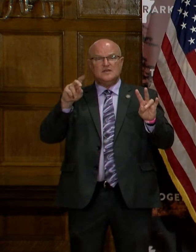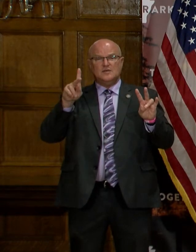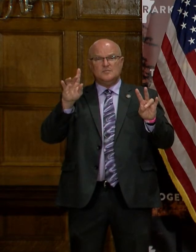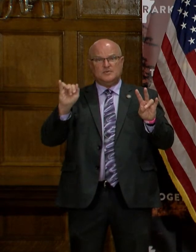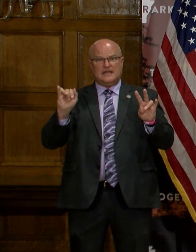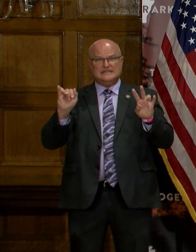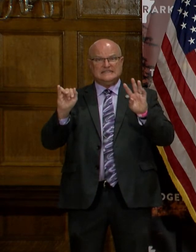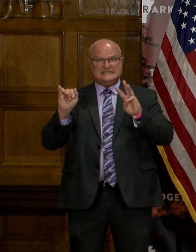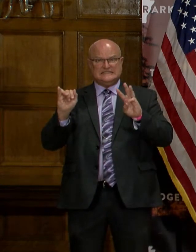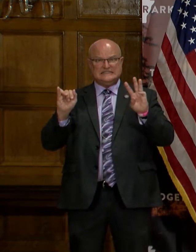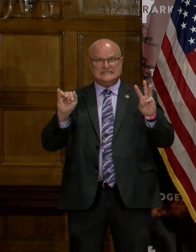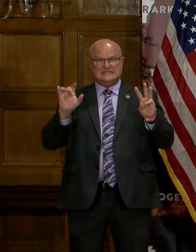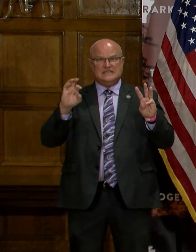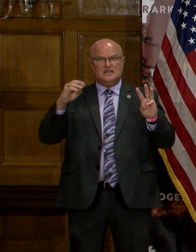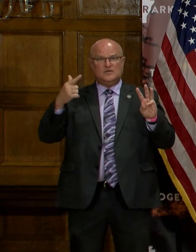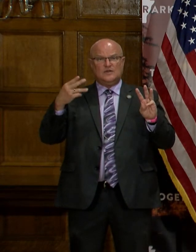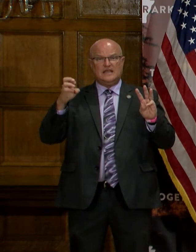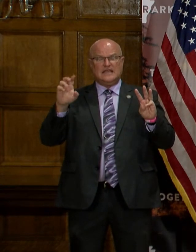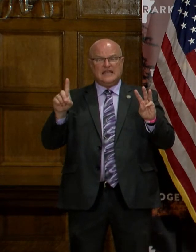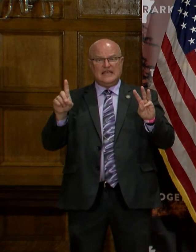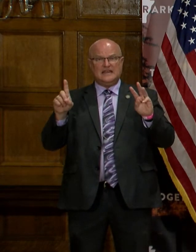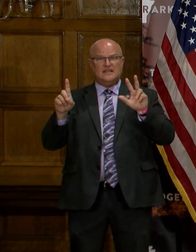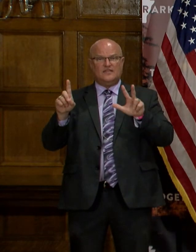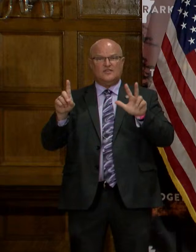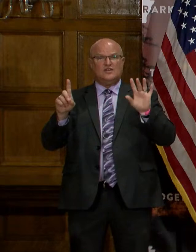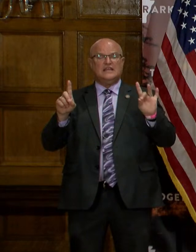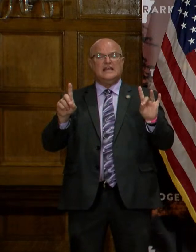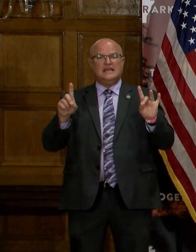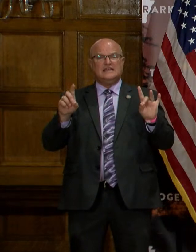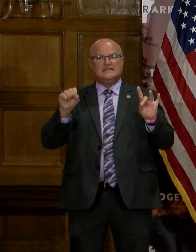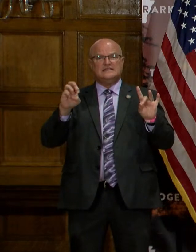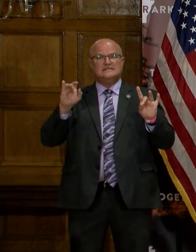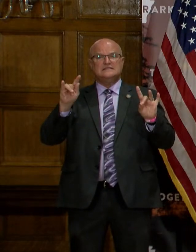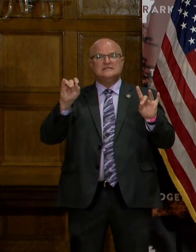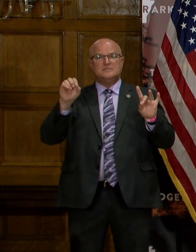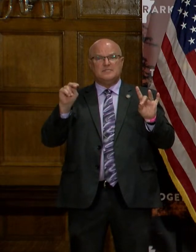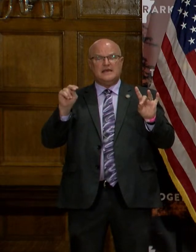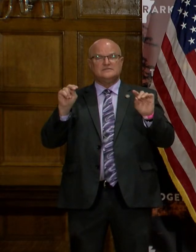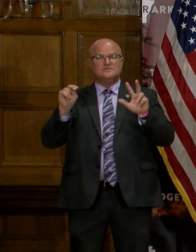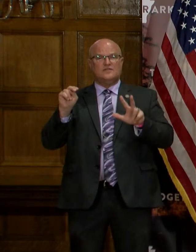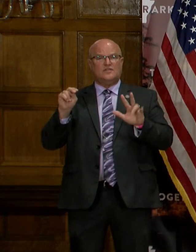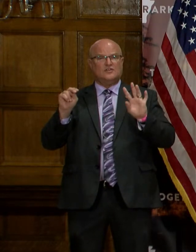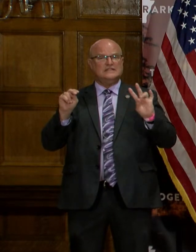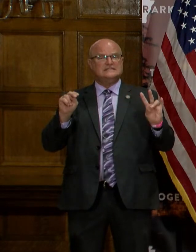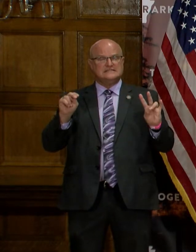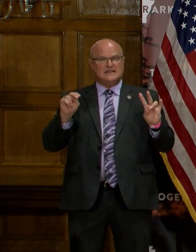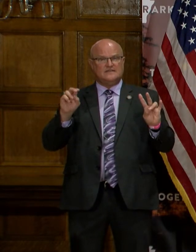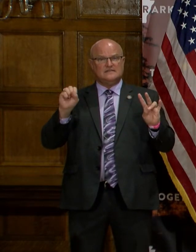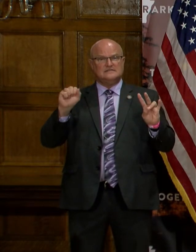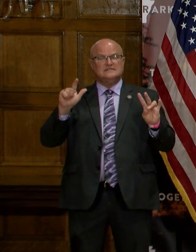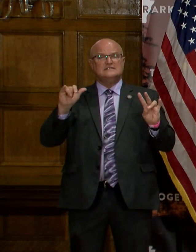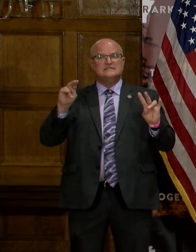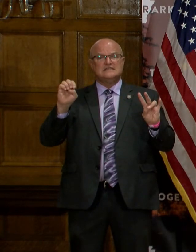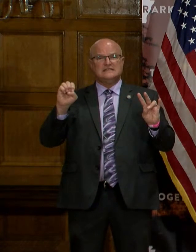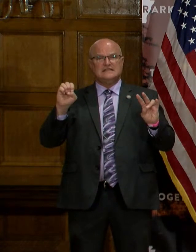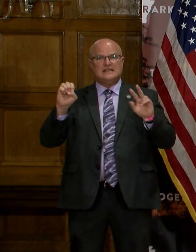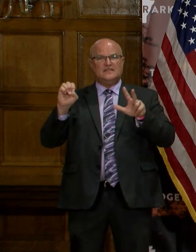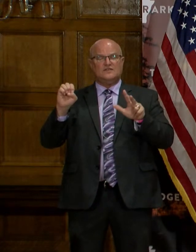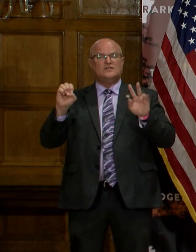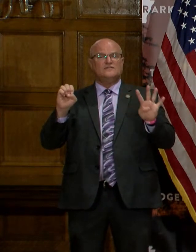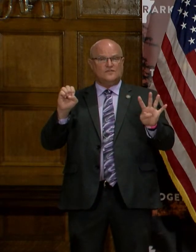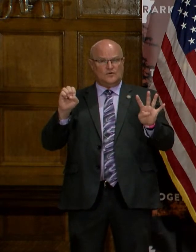with 66, Craighead with 38, Sebastian with 37, Saline